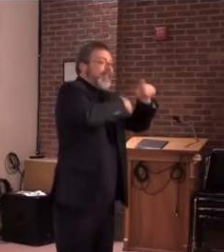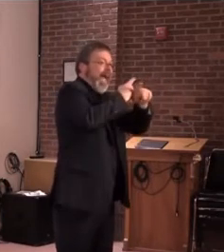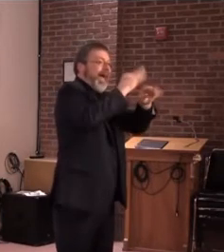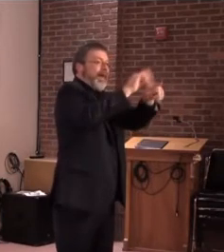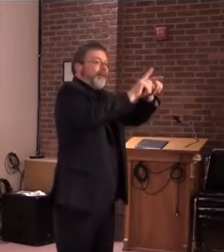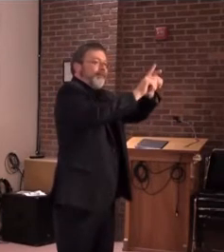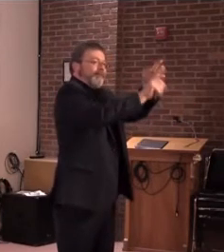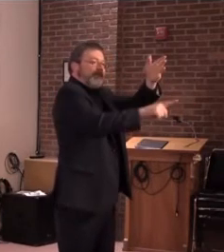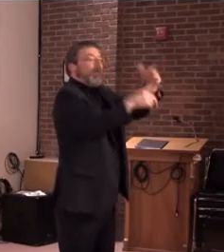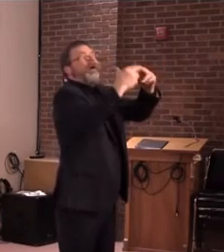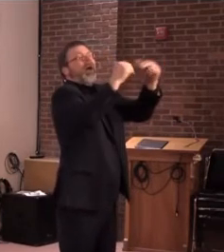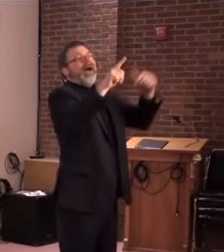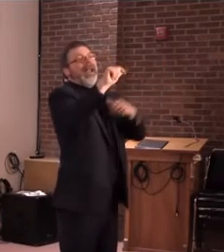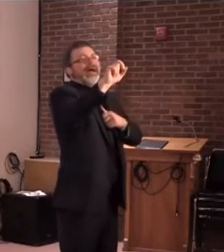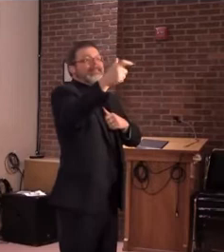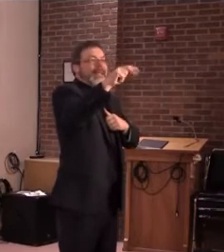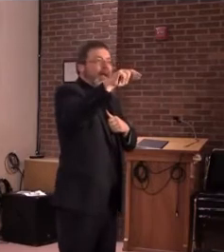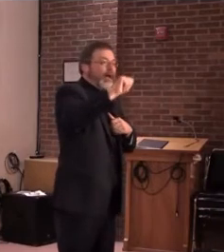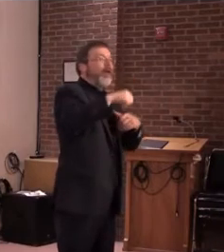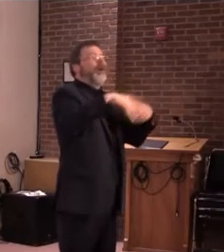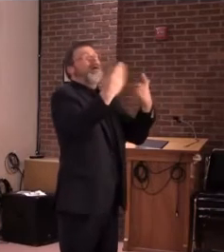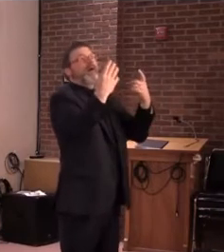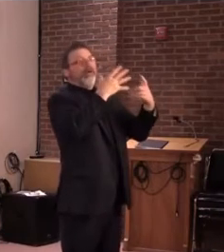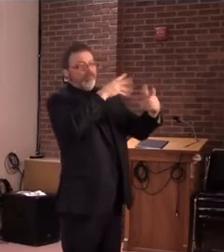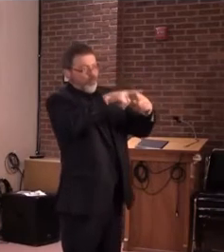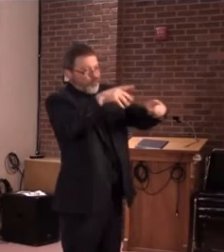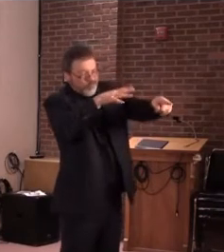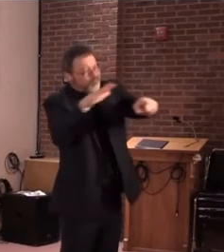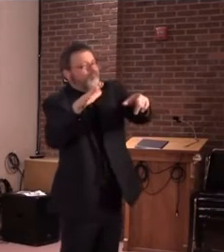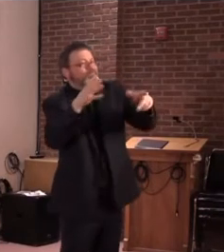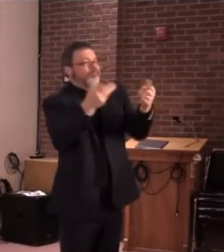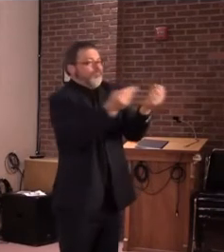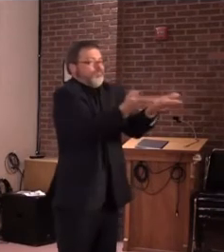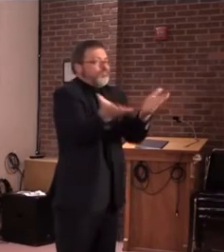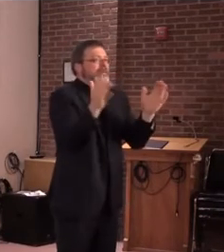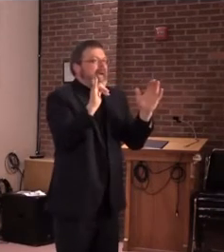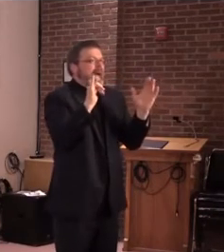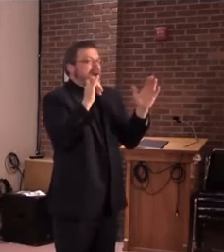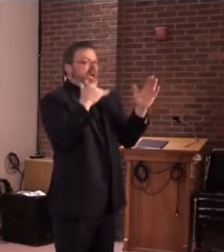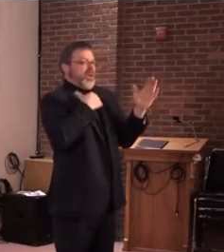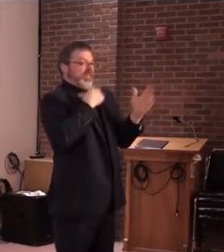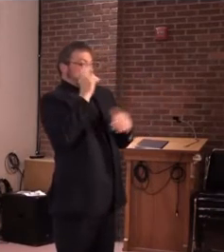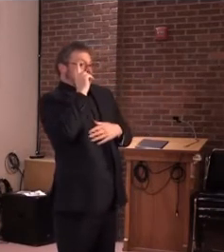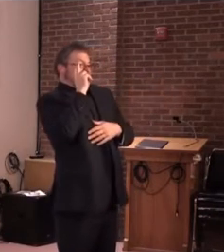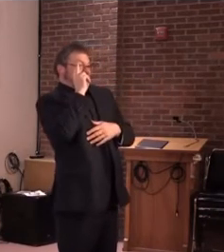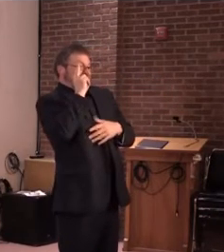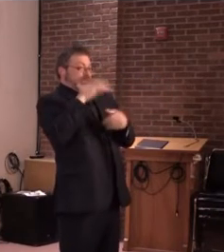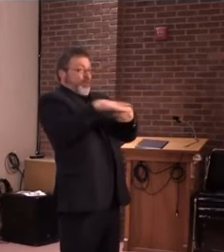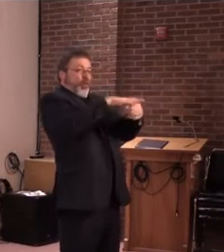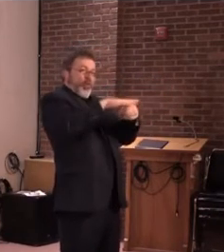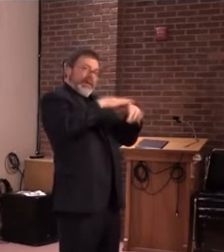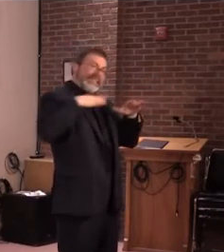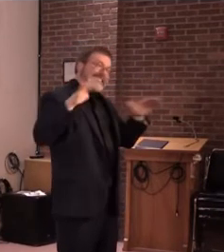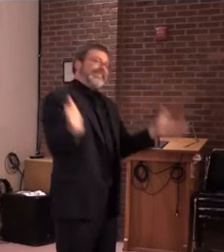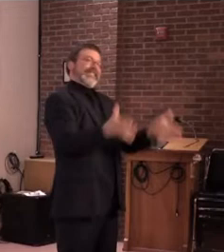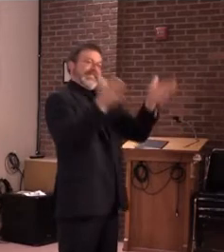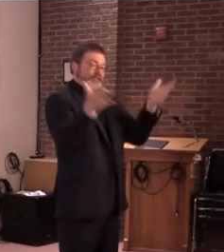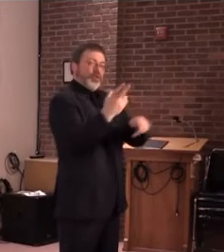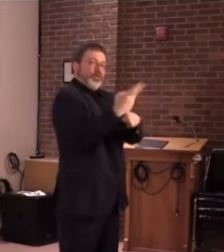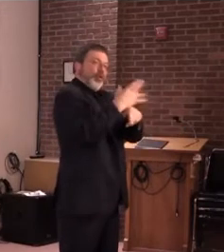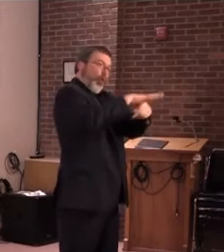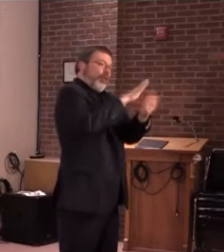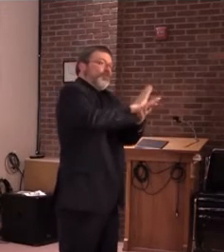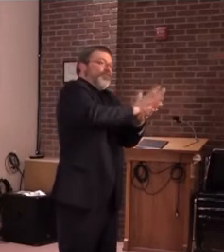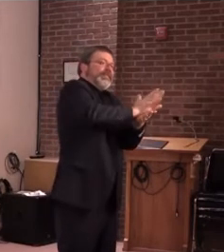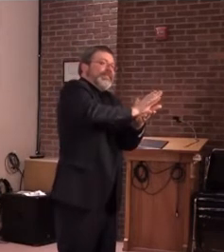those vacancies that we do have, we're not filling right now. And we're reevaluating the budget over the next few months and